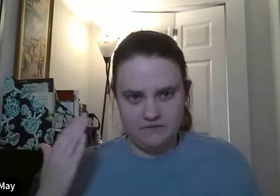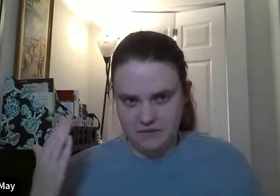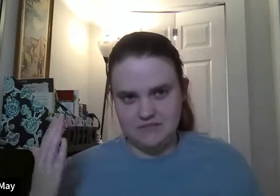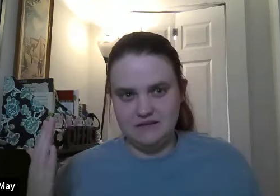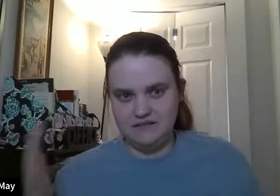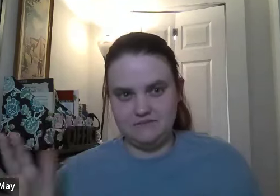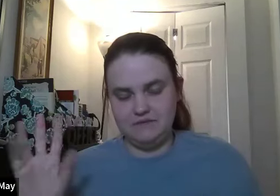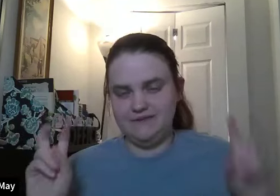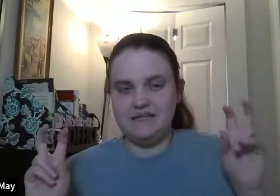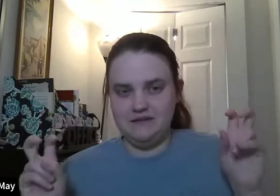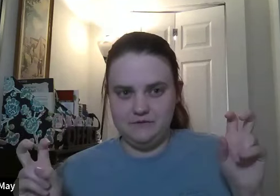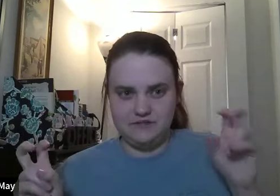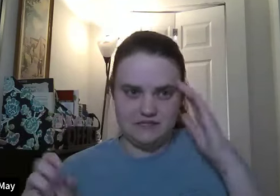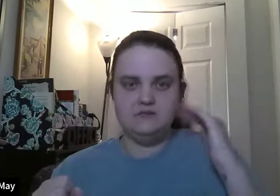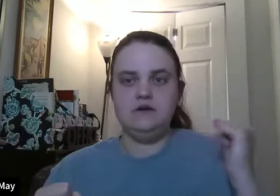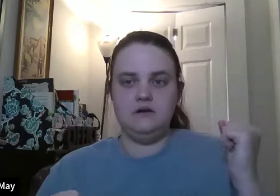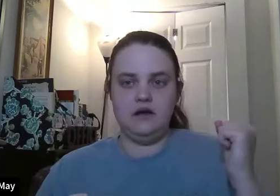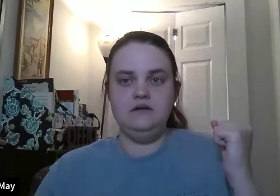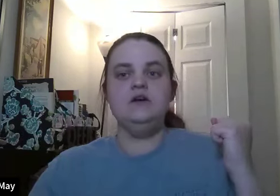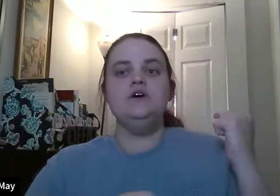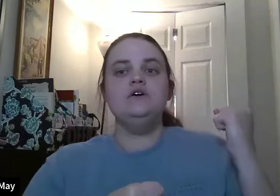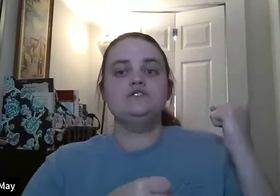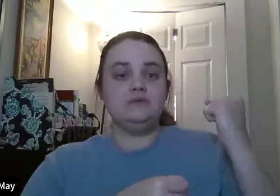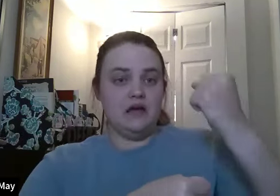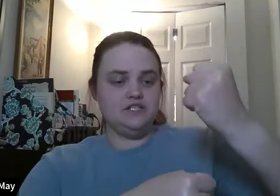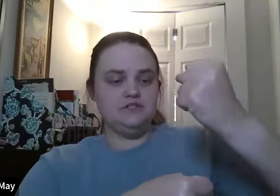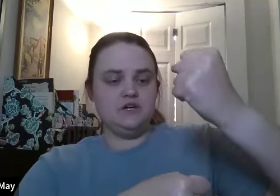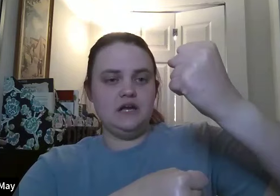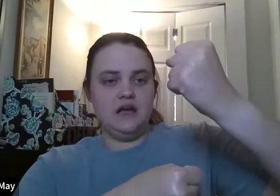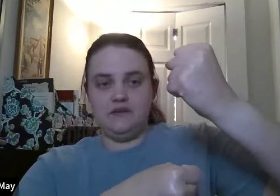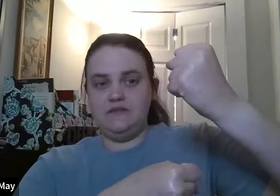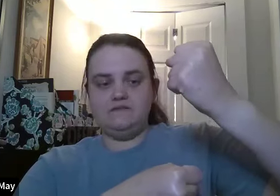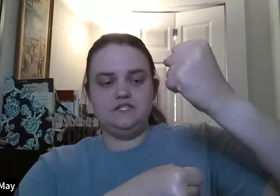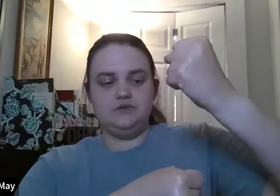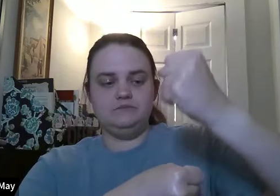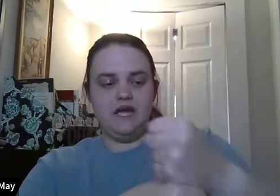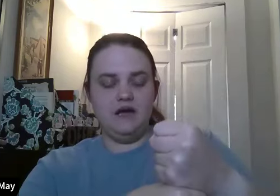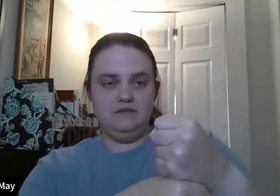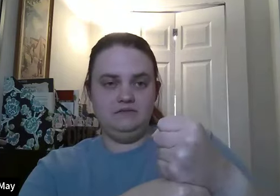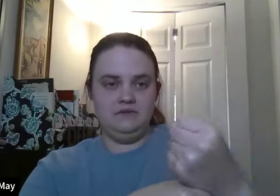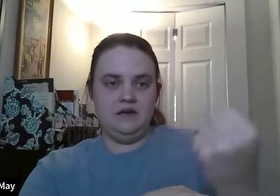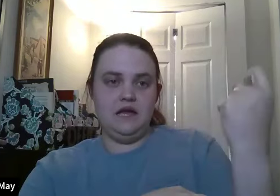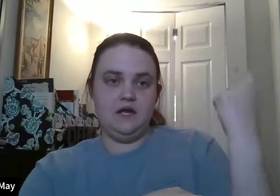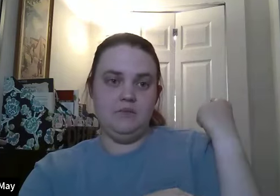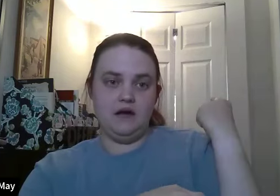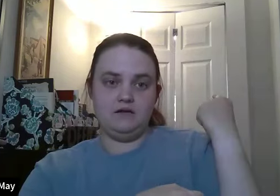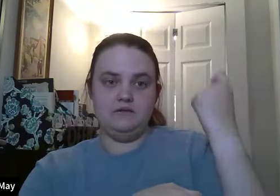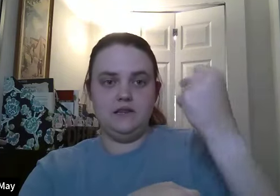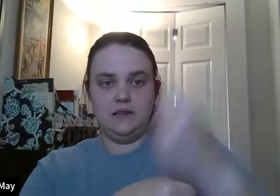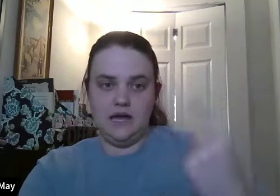them slightly, like the slightly differences. Okay. So last year's, you're going to have, again, that fist, you'll pat and go back